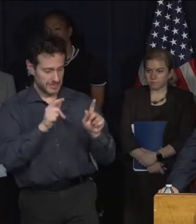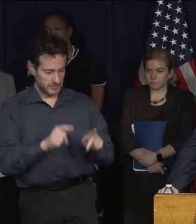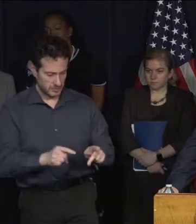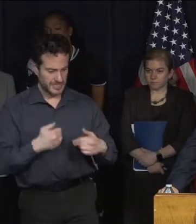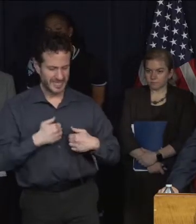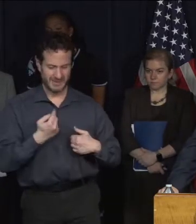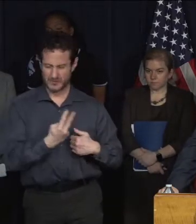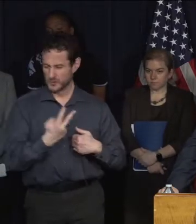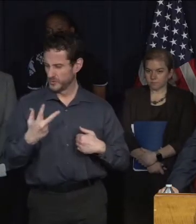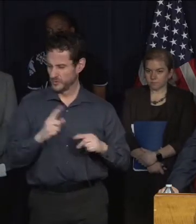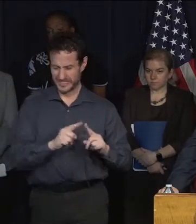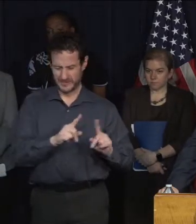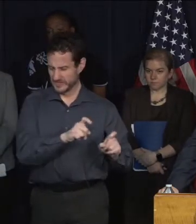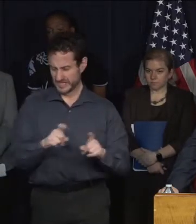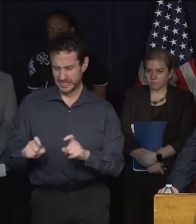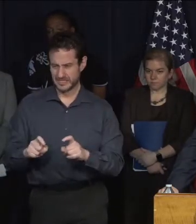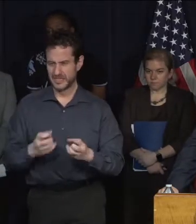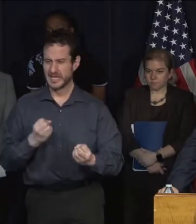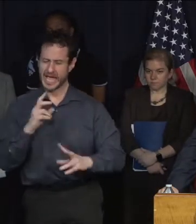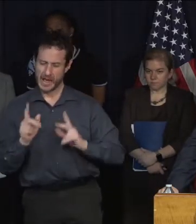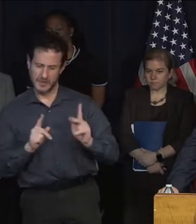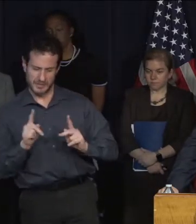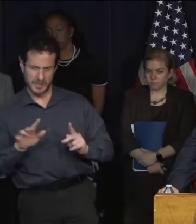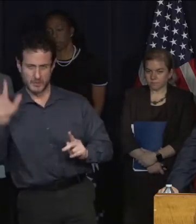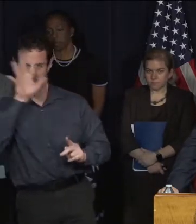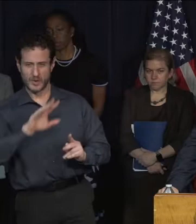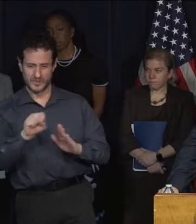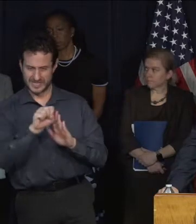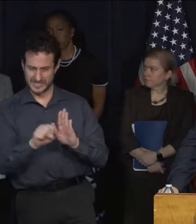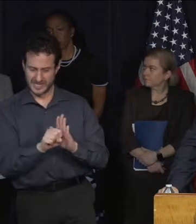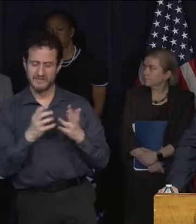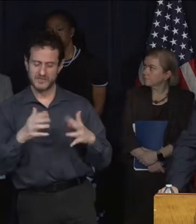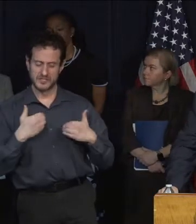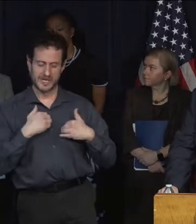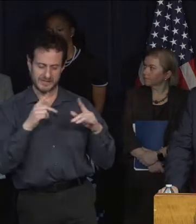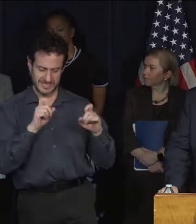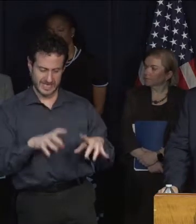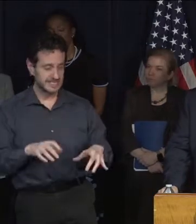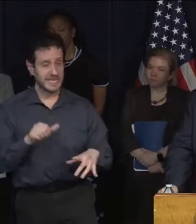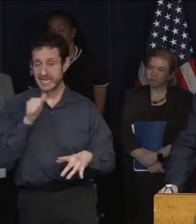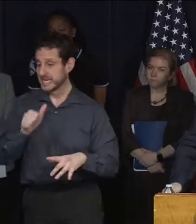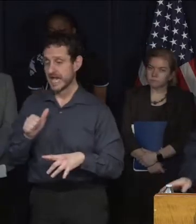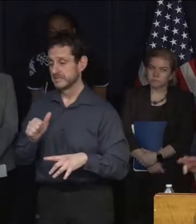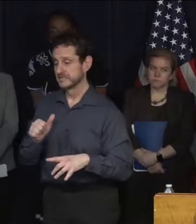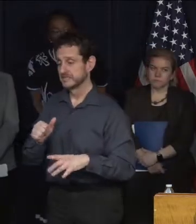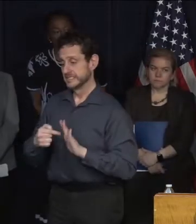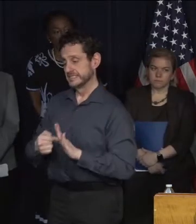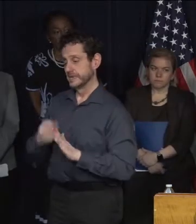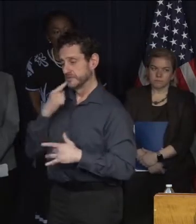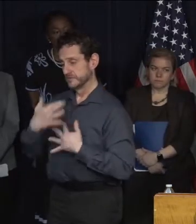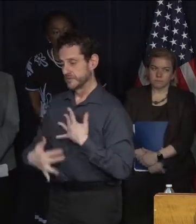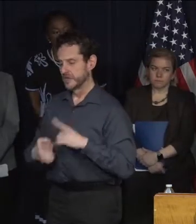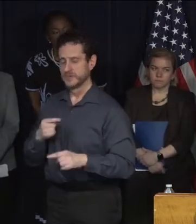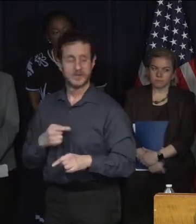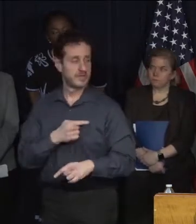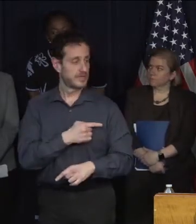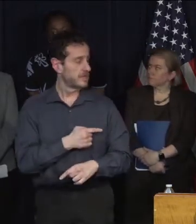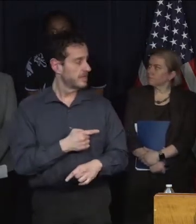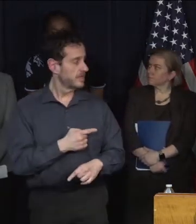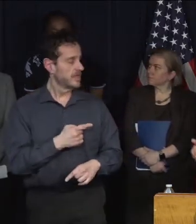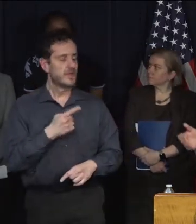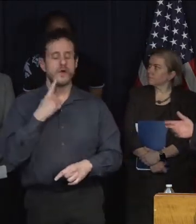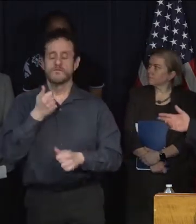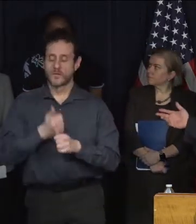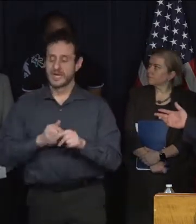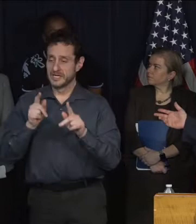2 to 3 tests. So how many people throughout the state have been tested? Not specimens, but people. Yeah, there are 3 specimens per person that